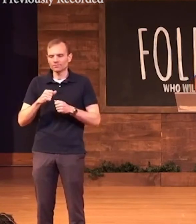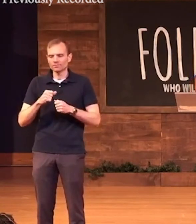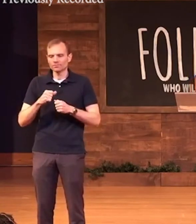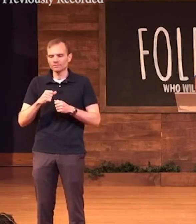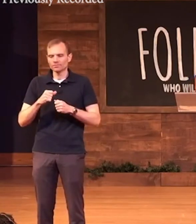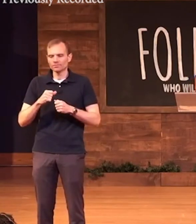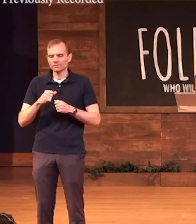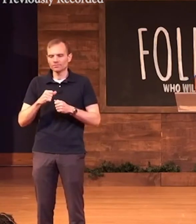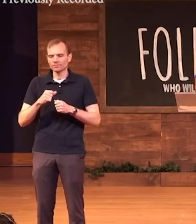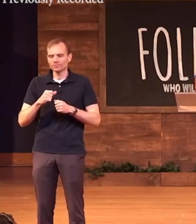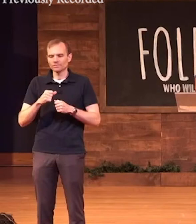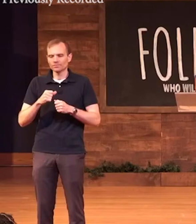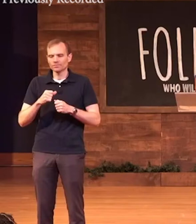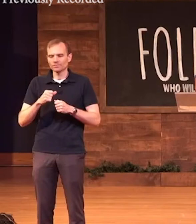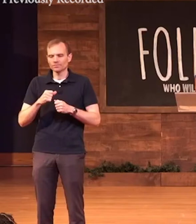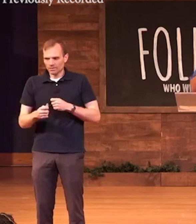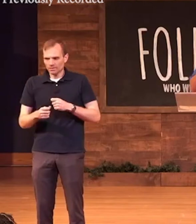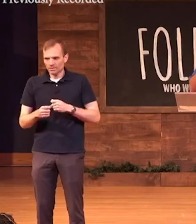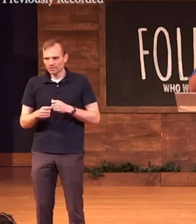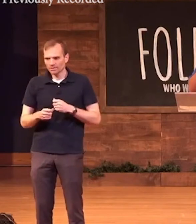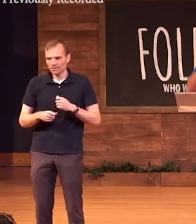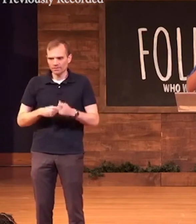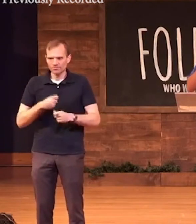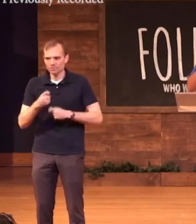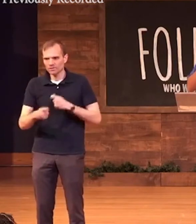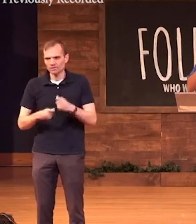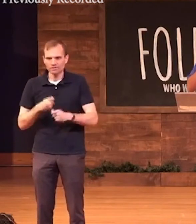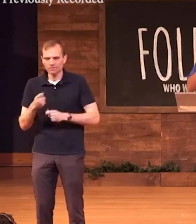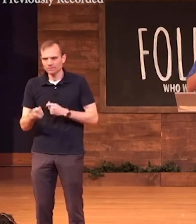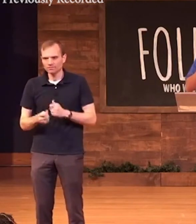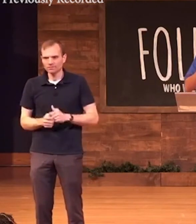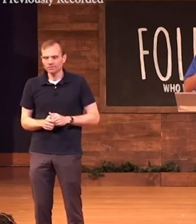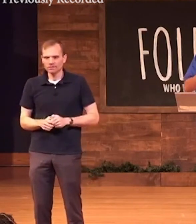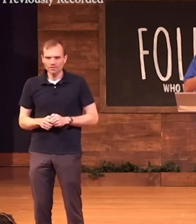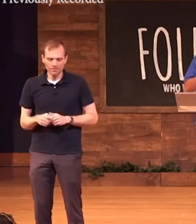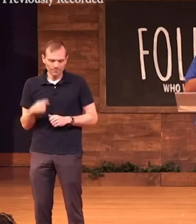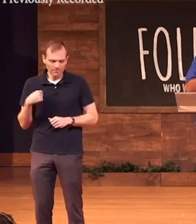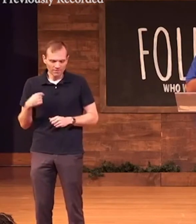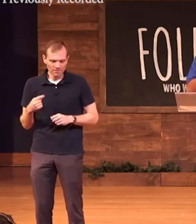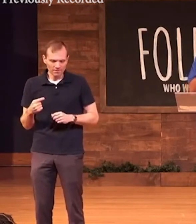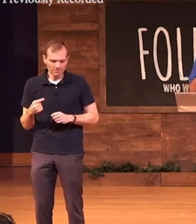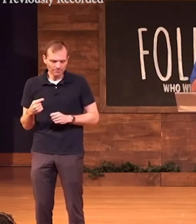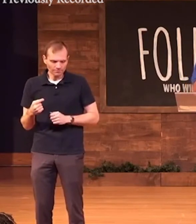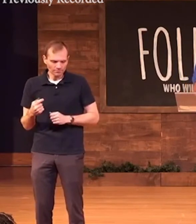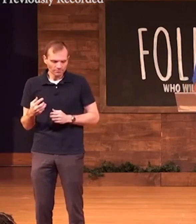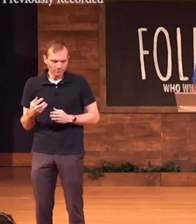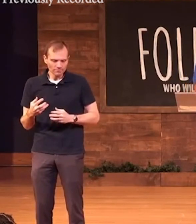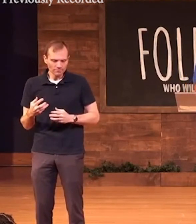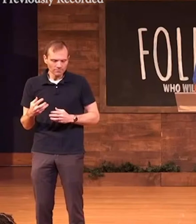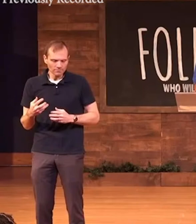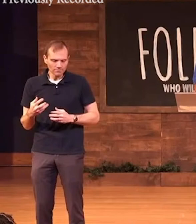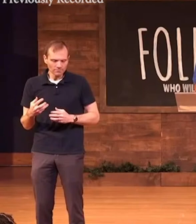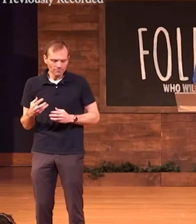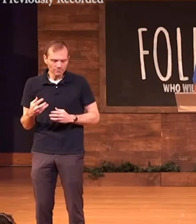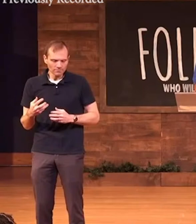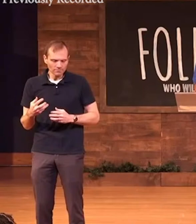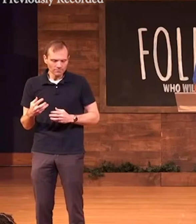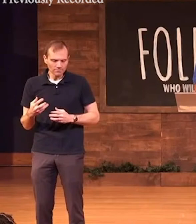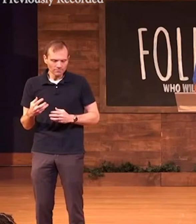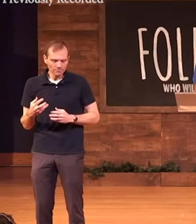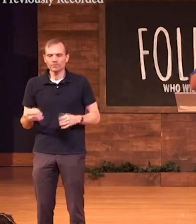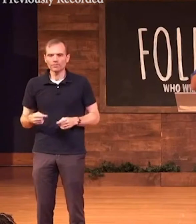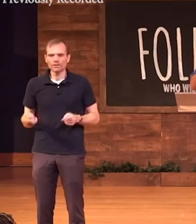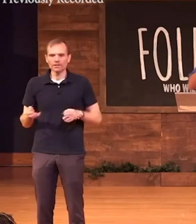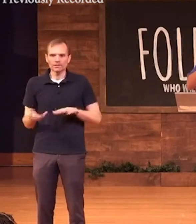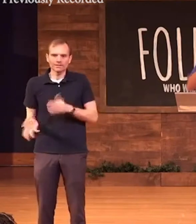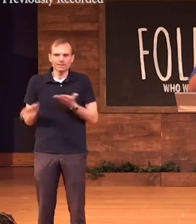single molecule that we're born with, we die with. We are a completely different person, or a completely